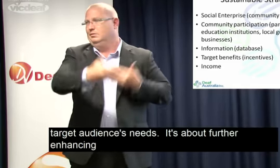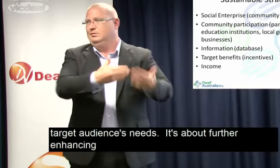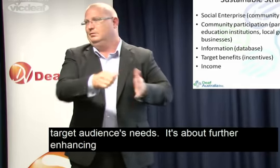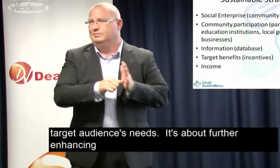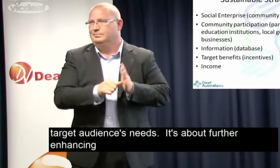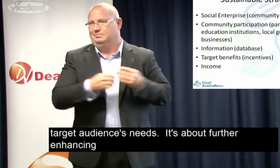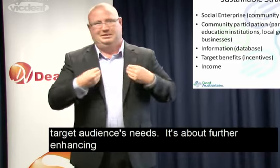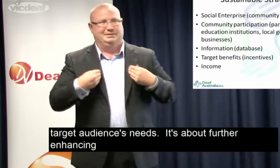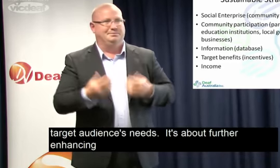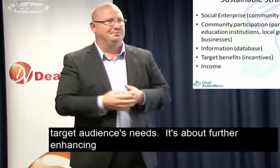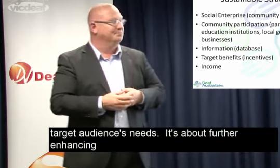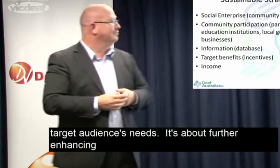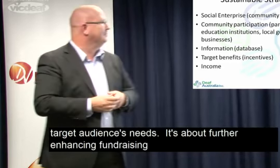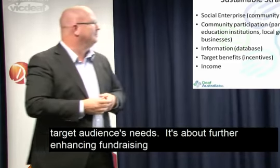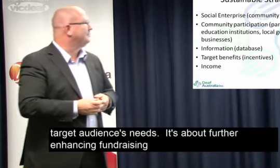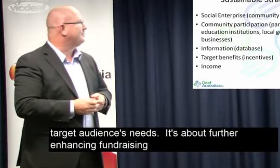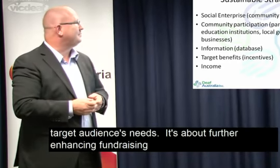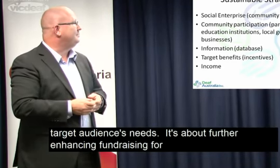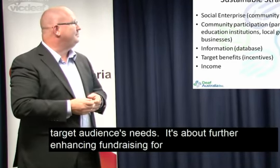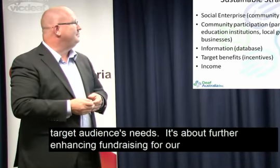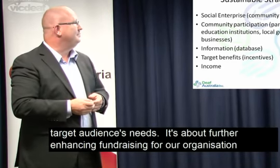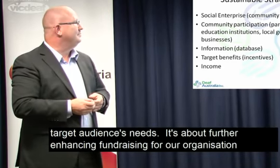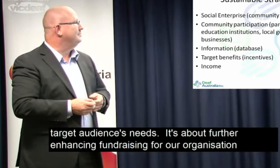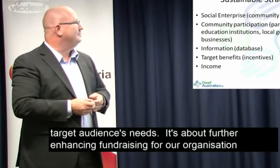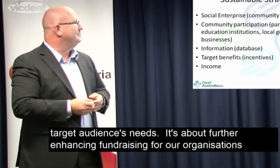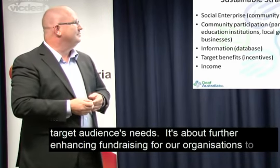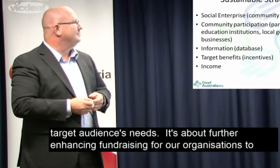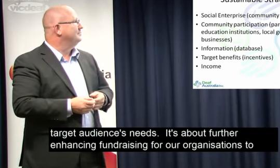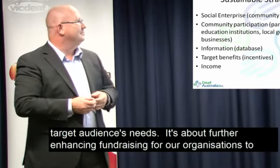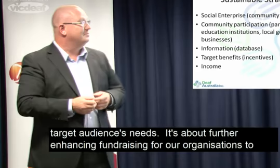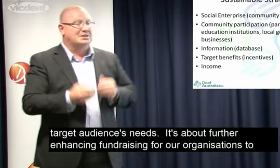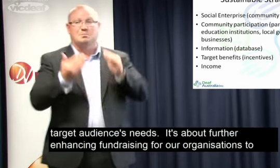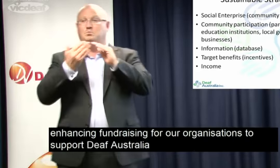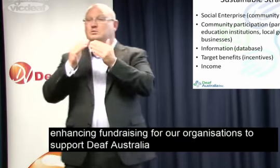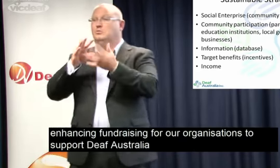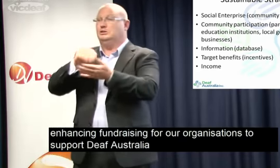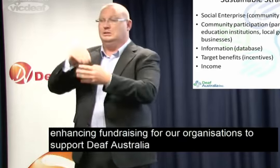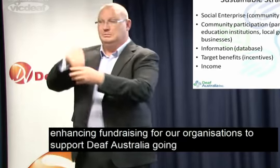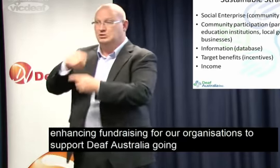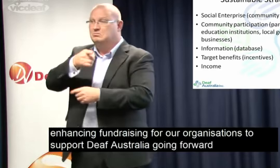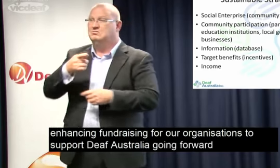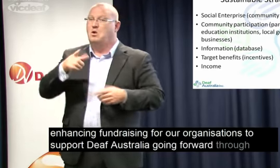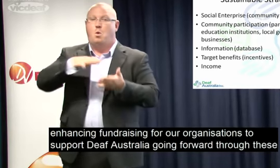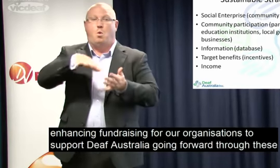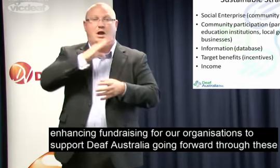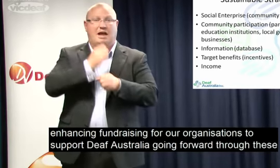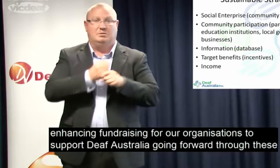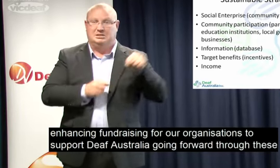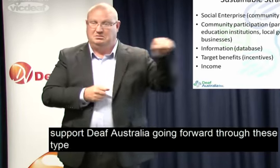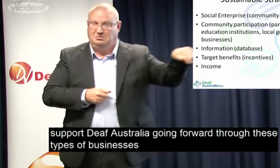to support Deaf Australia going forward through these types of businesses and social enterprise. Community